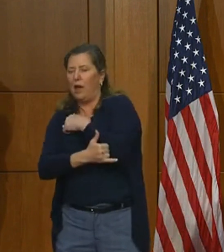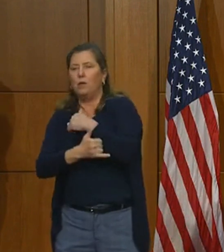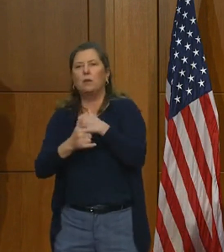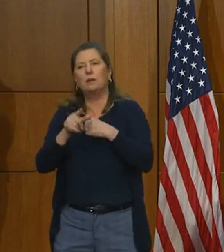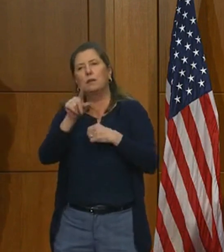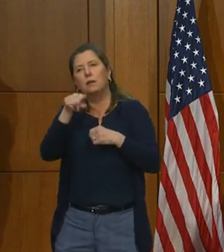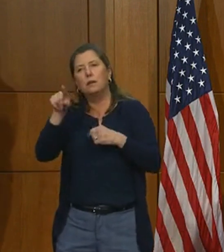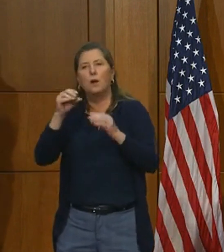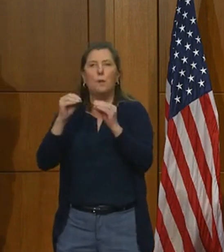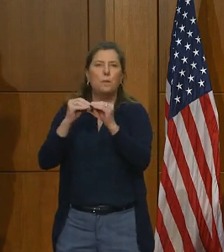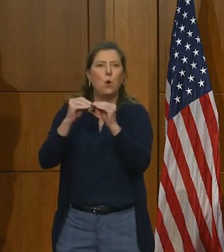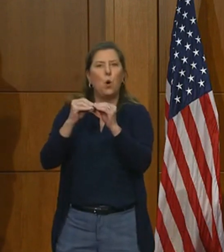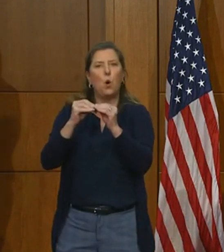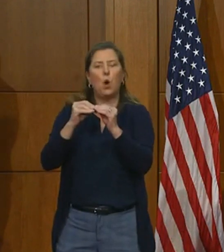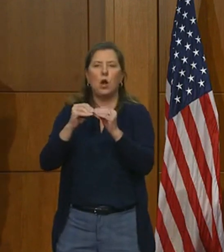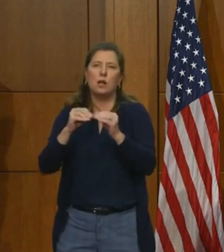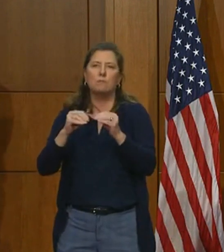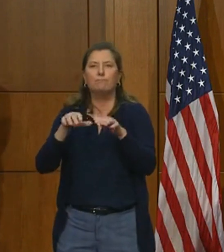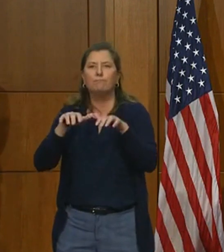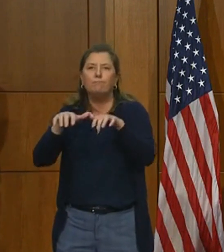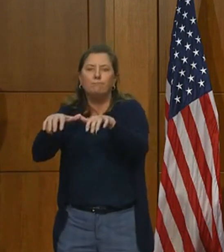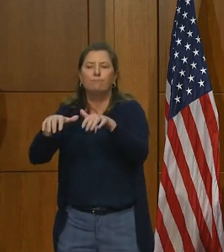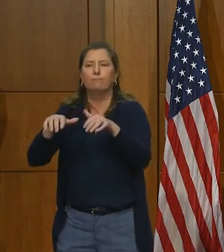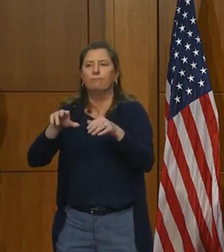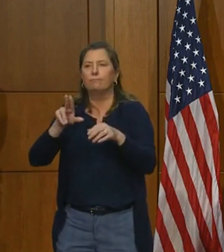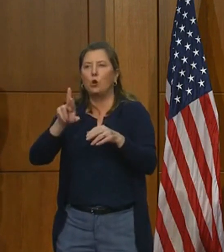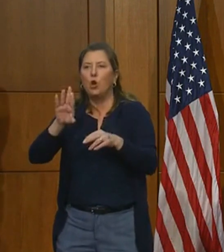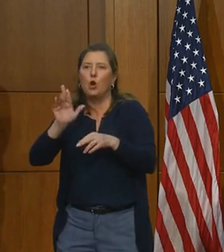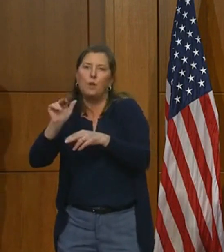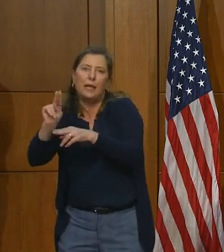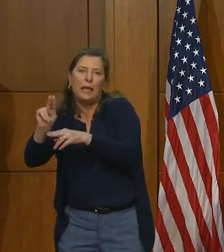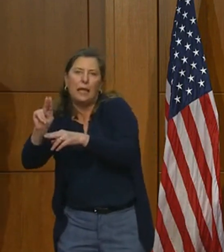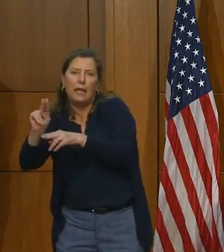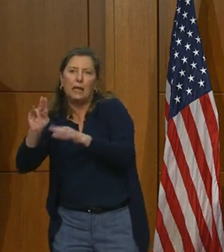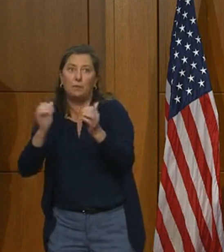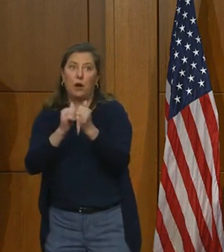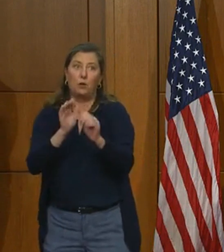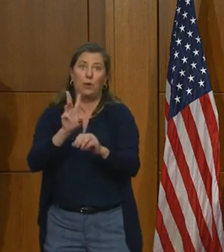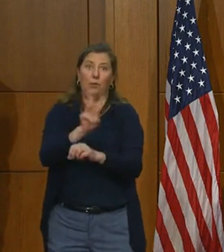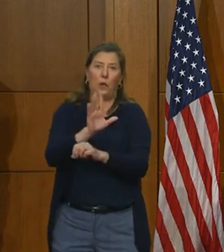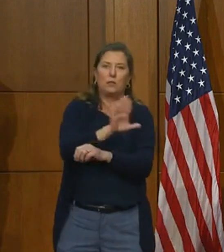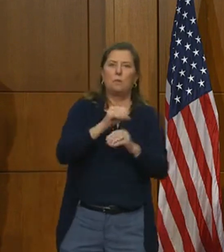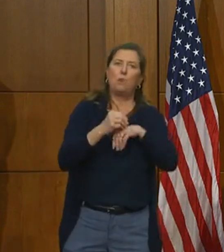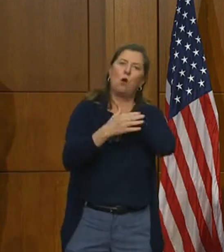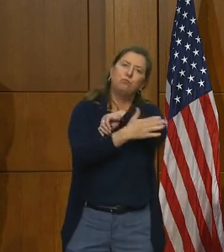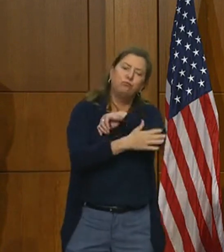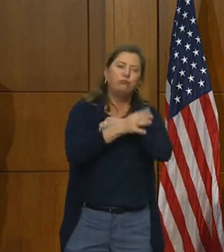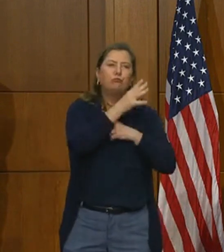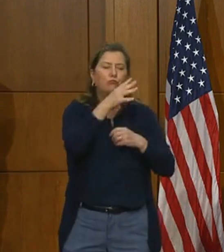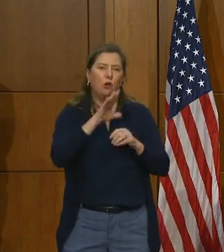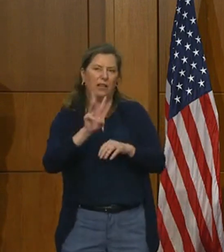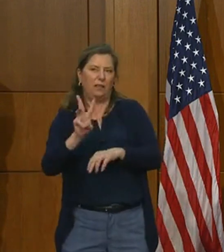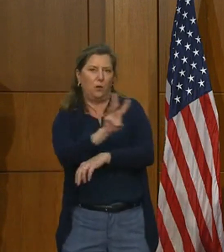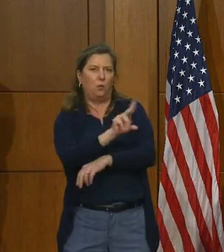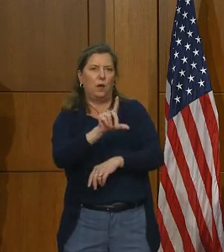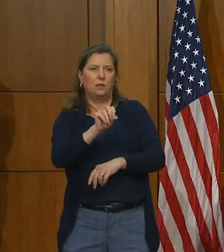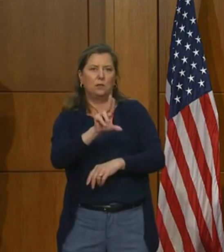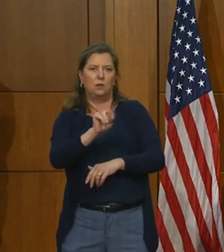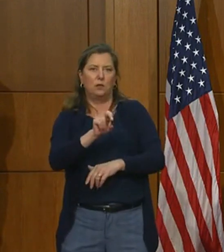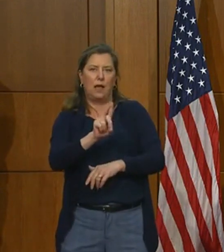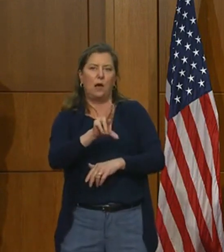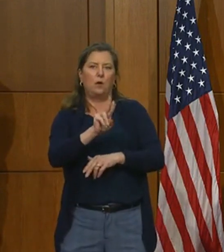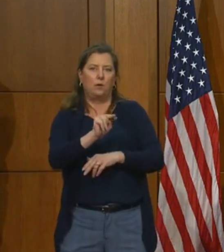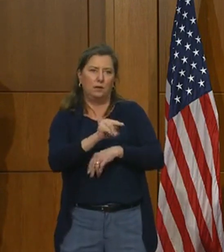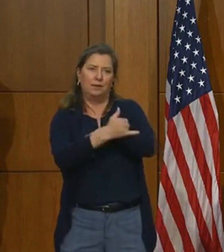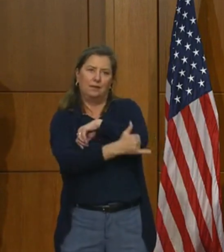are more suburban and urban, and as opposed to their rural area in Western Loudoun County. Can